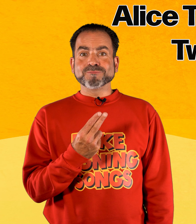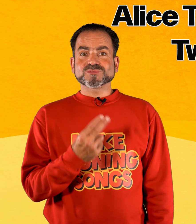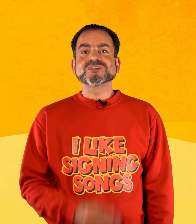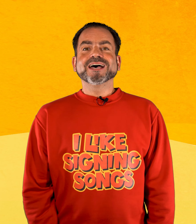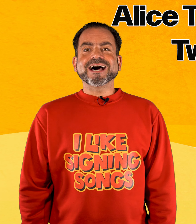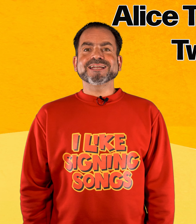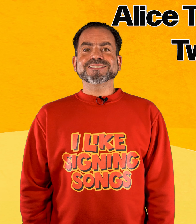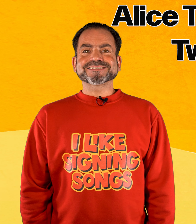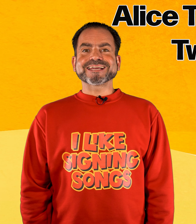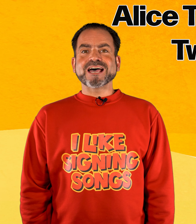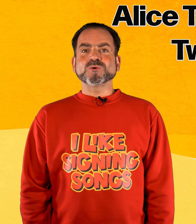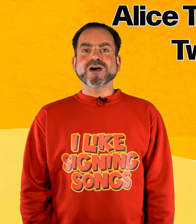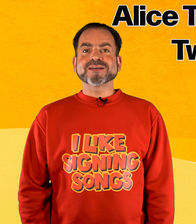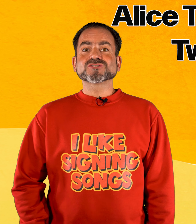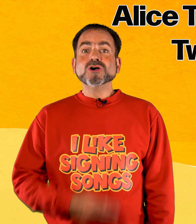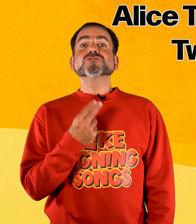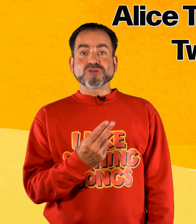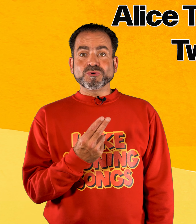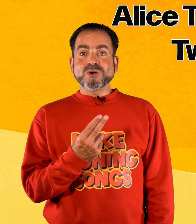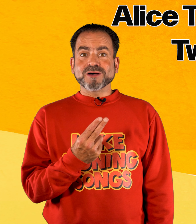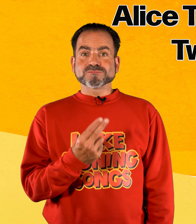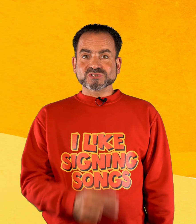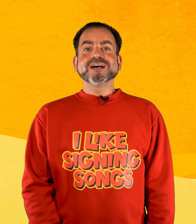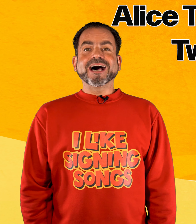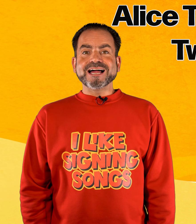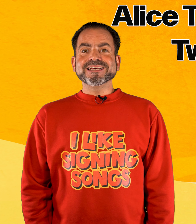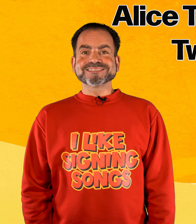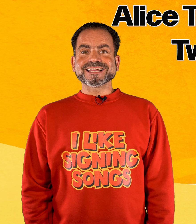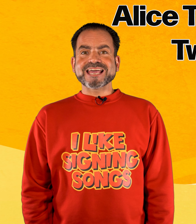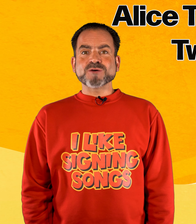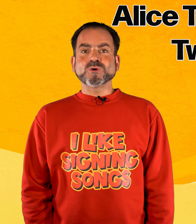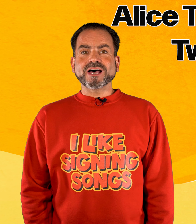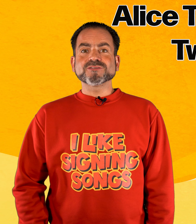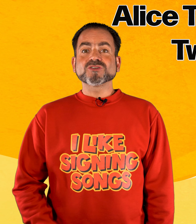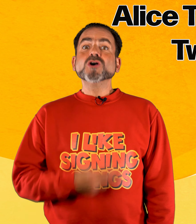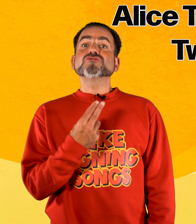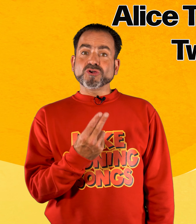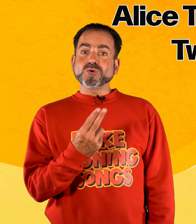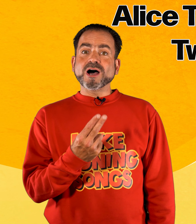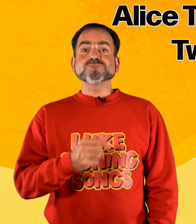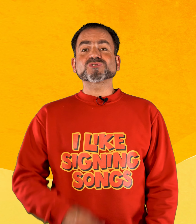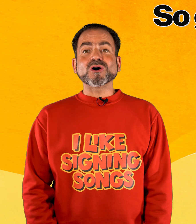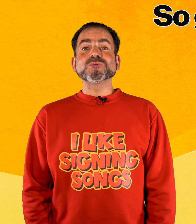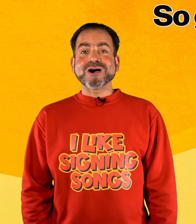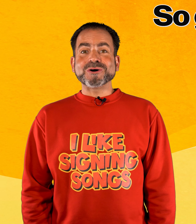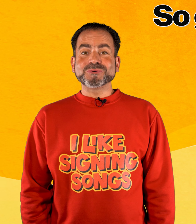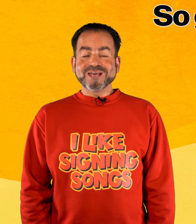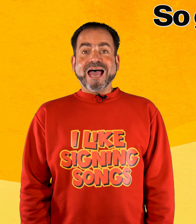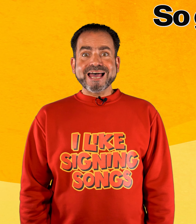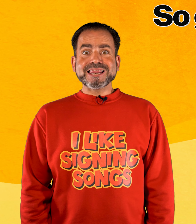humps. Alice the camel has two humps. Alice the camel has two humps. Oh go,